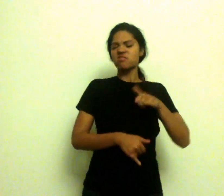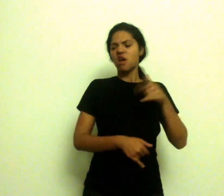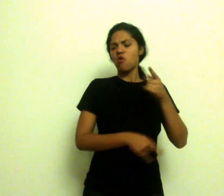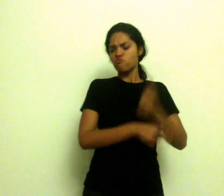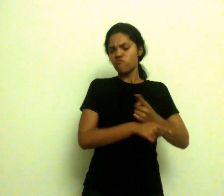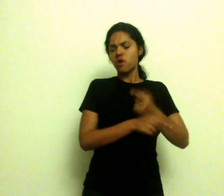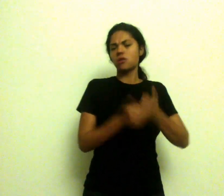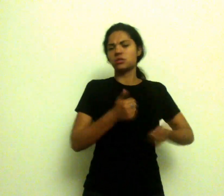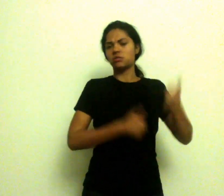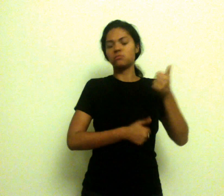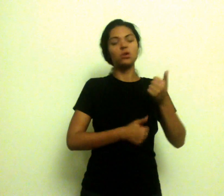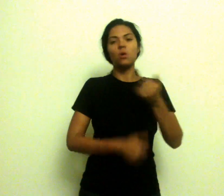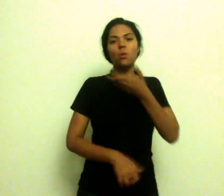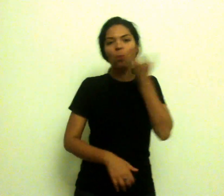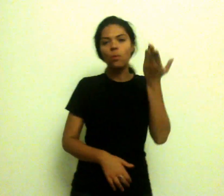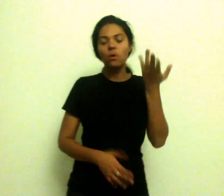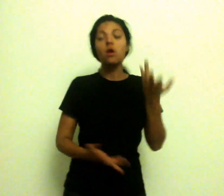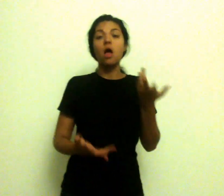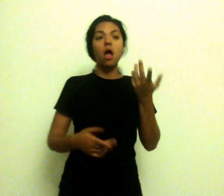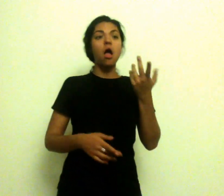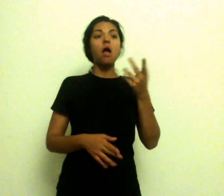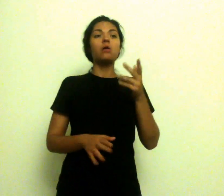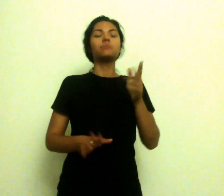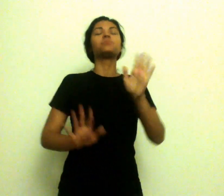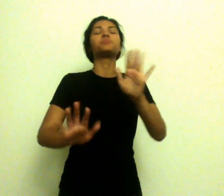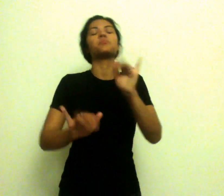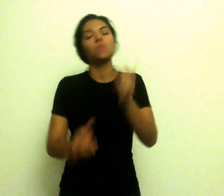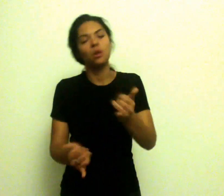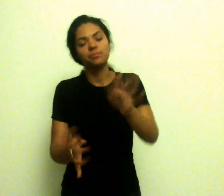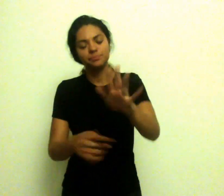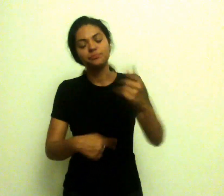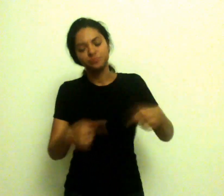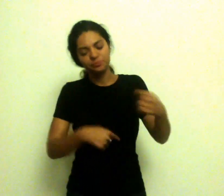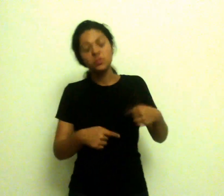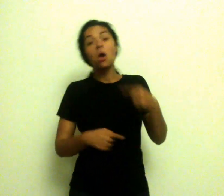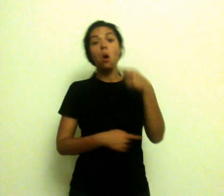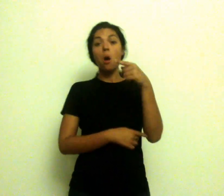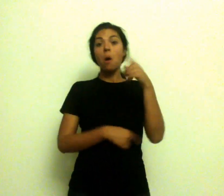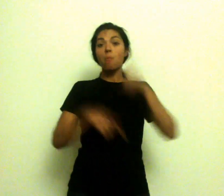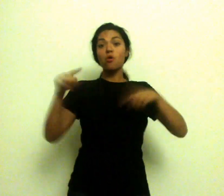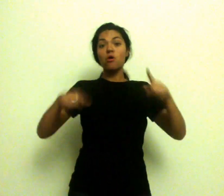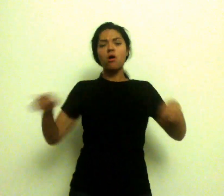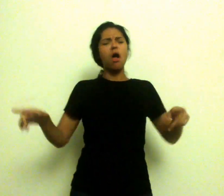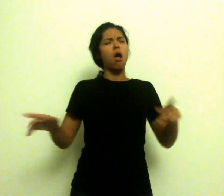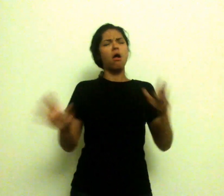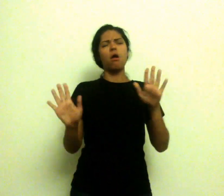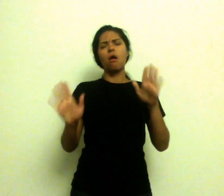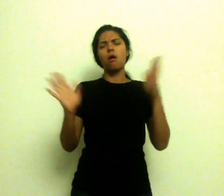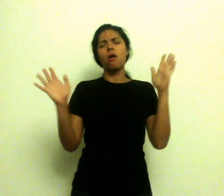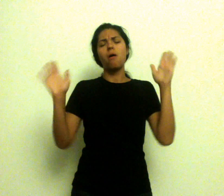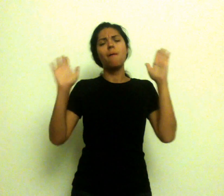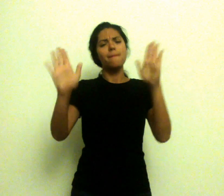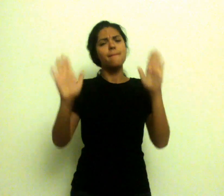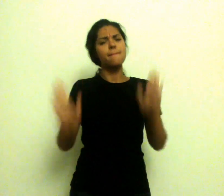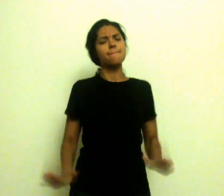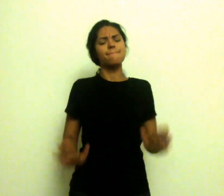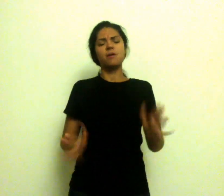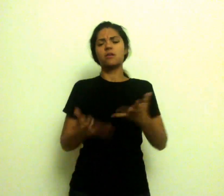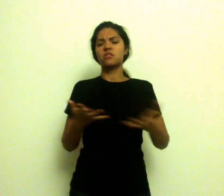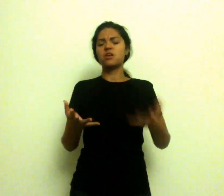qualify it first by saying I think pluralization is a wonderful and a fascinating thing. It has its many, many strengths.